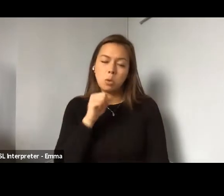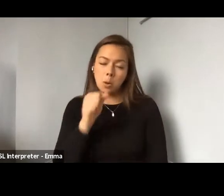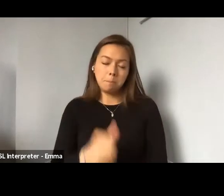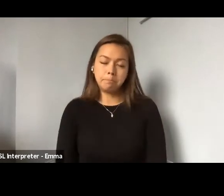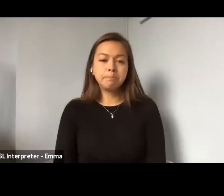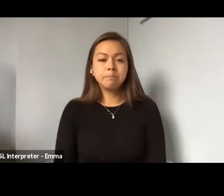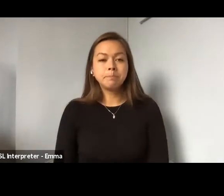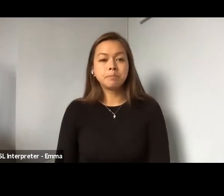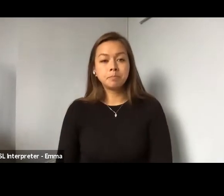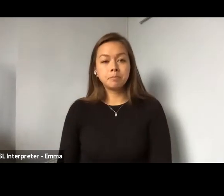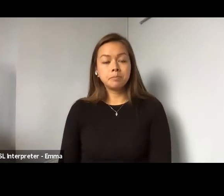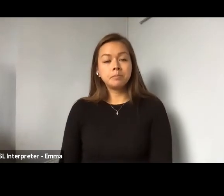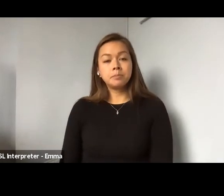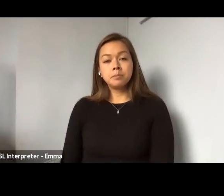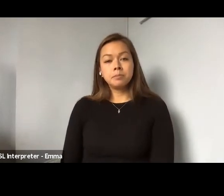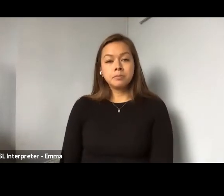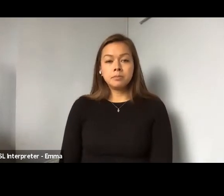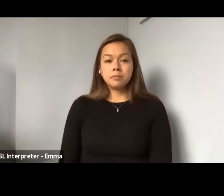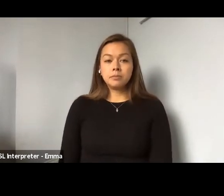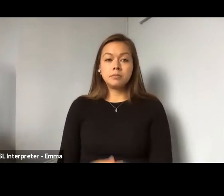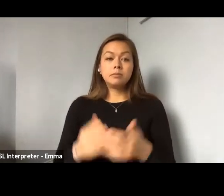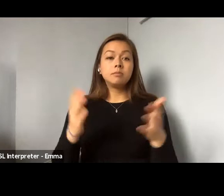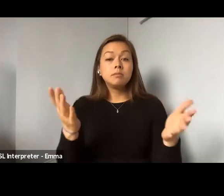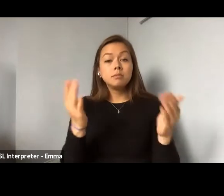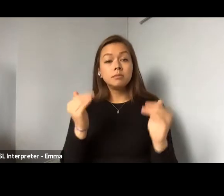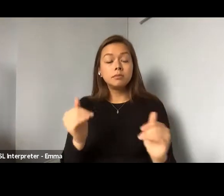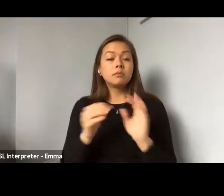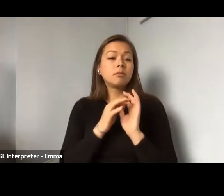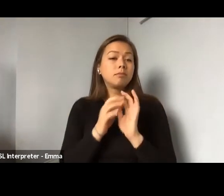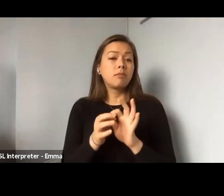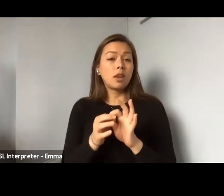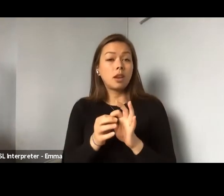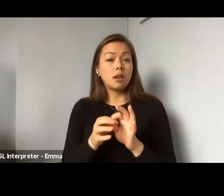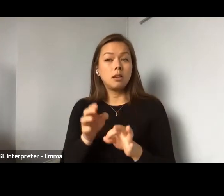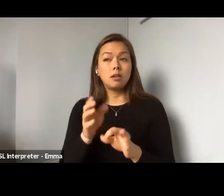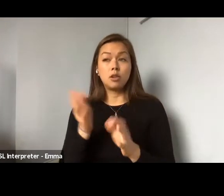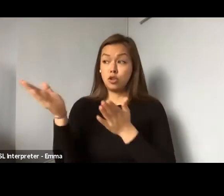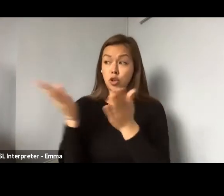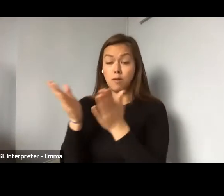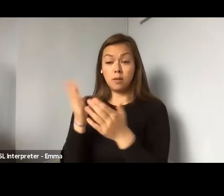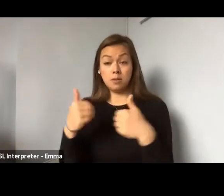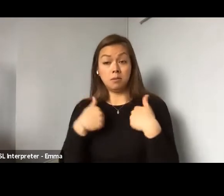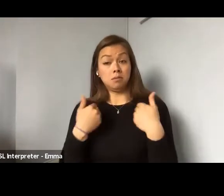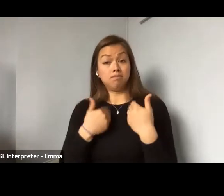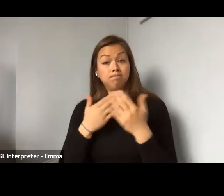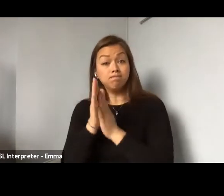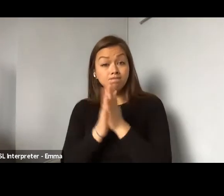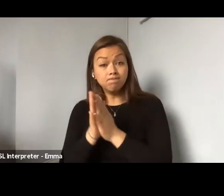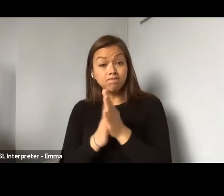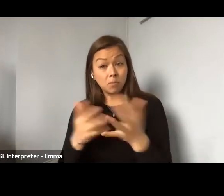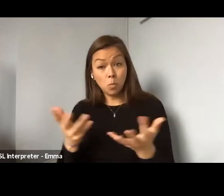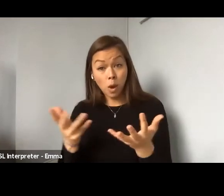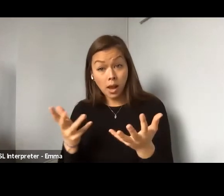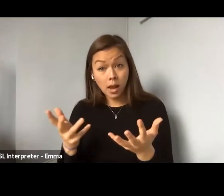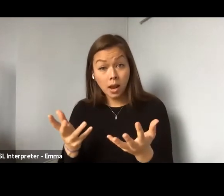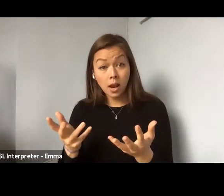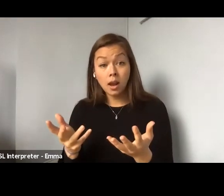So in terms of the services that youth really wanted to see, more than half of them said they wanted one-on-one counseling,